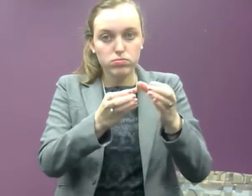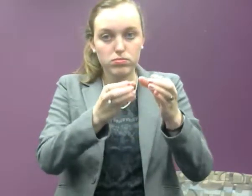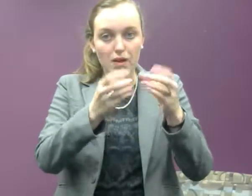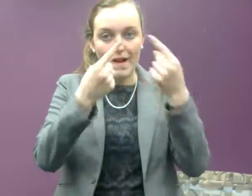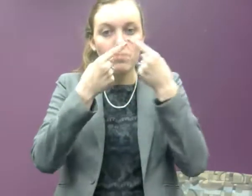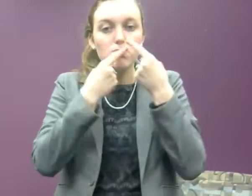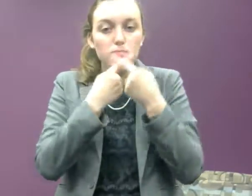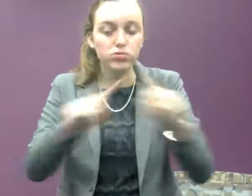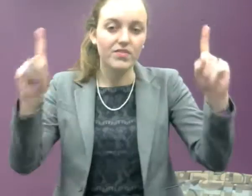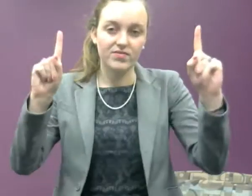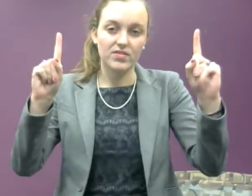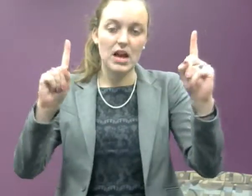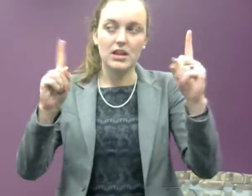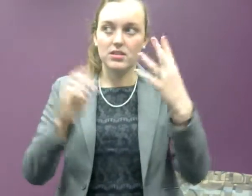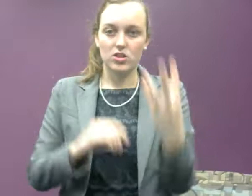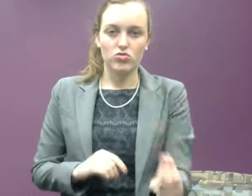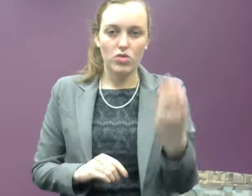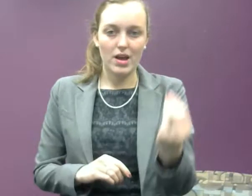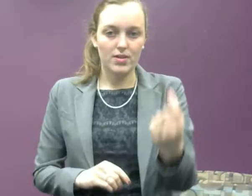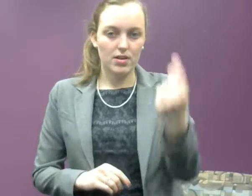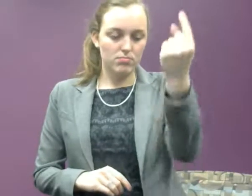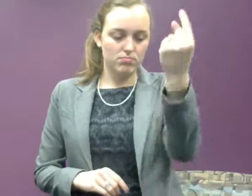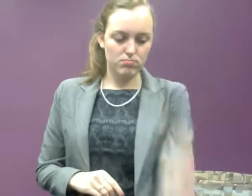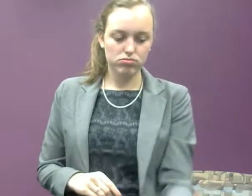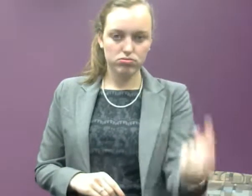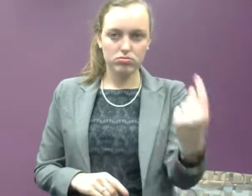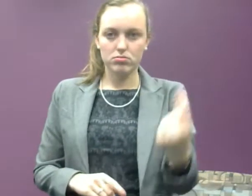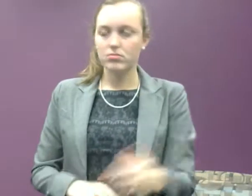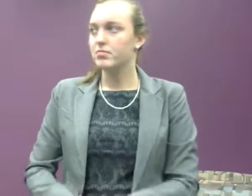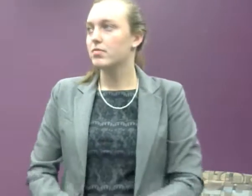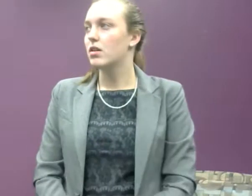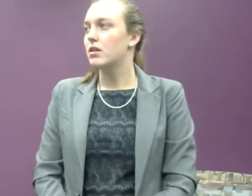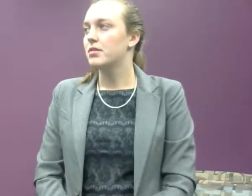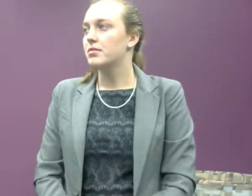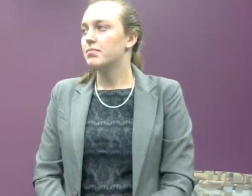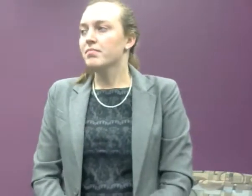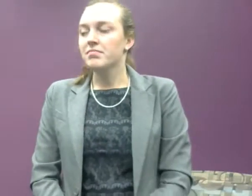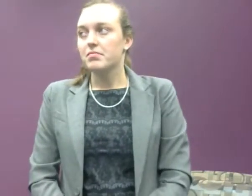also holding on to the faucet. Okay, this is cohesion.